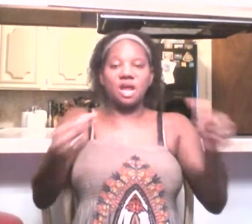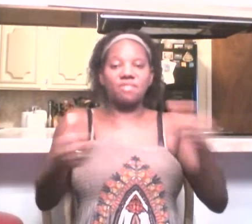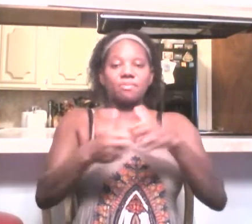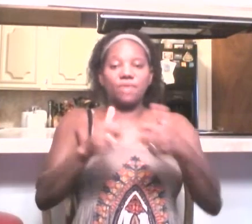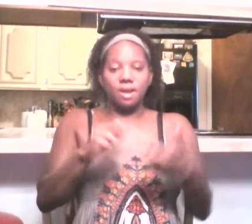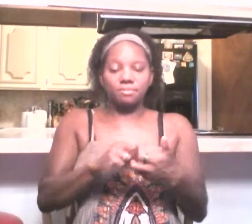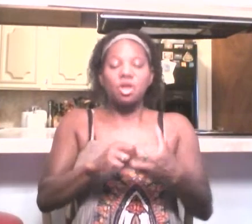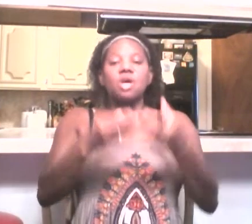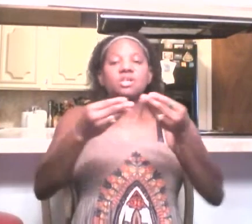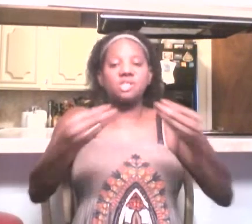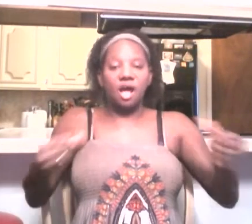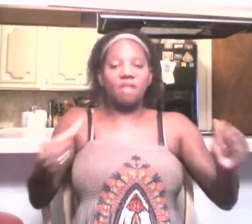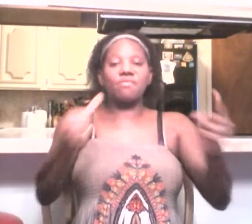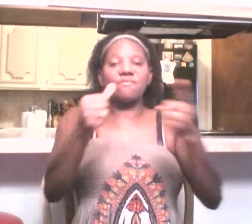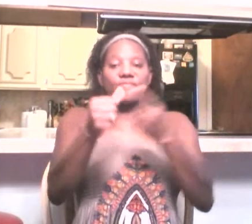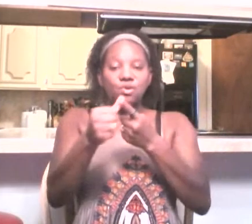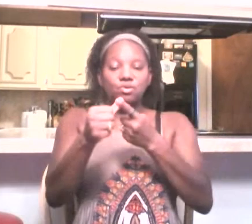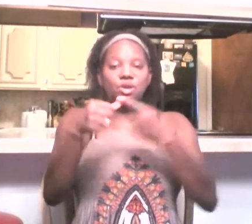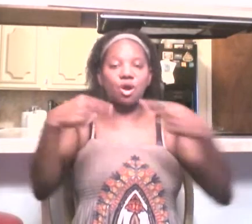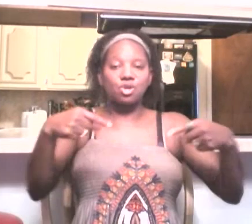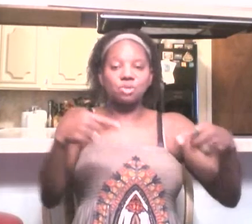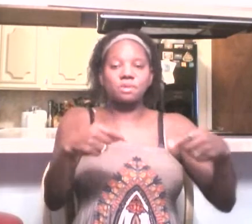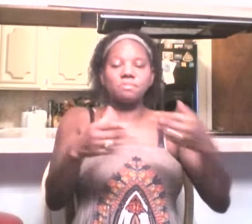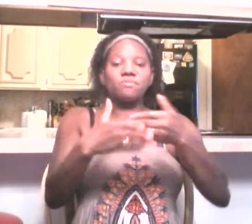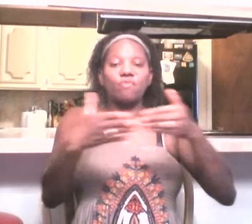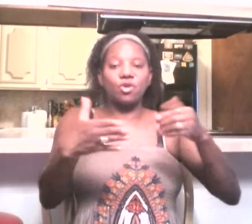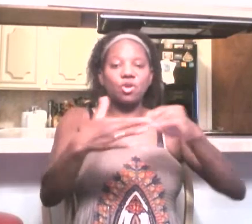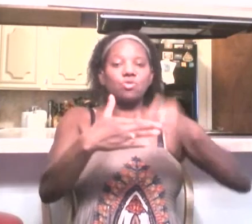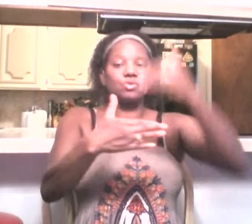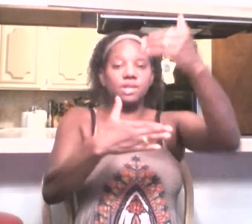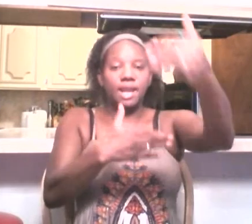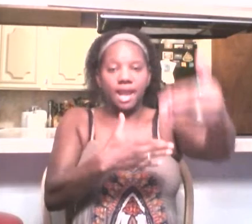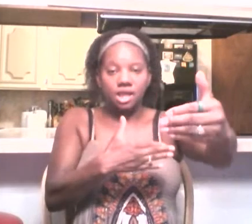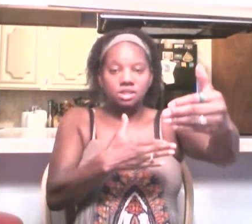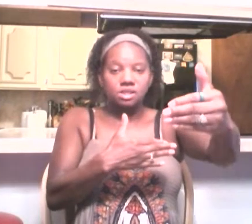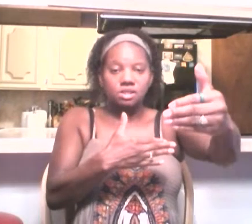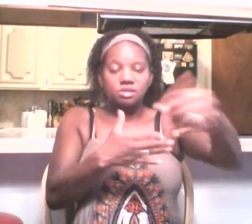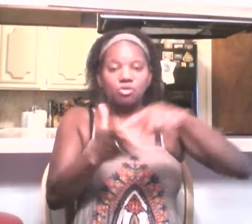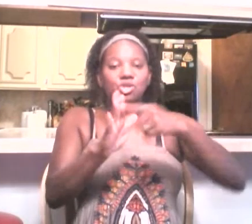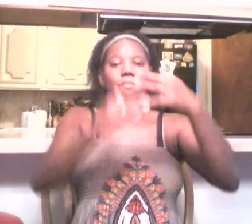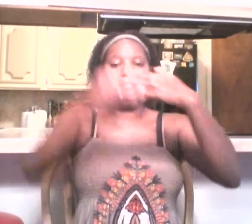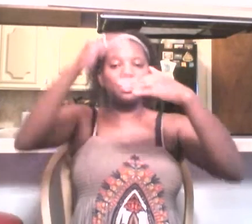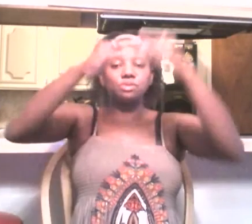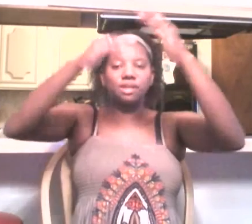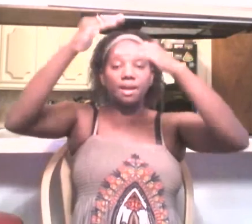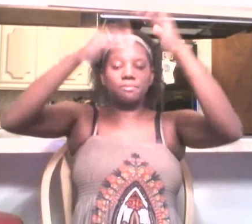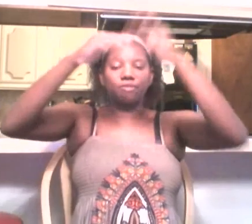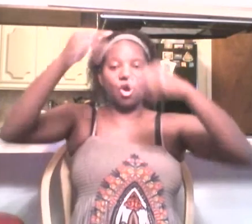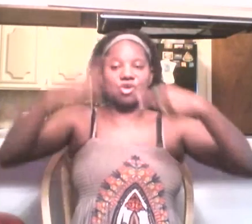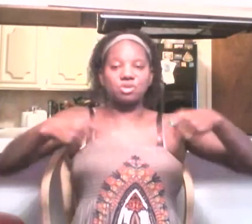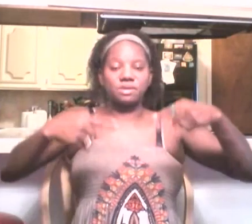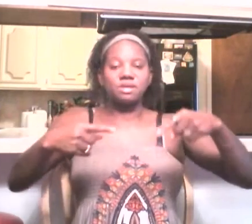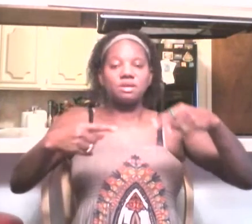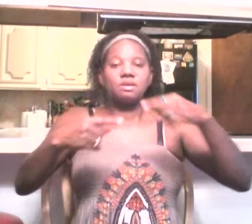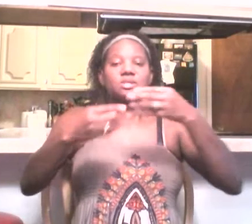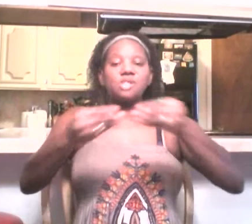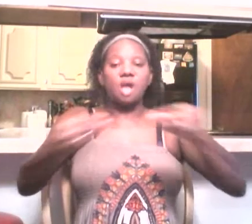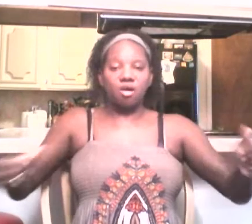solve the problem. Solve the first argument before you go to the next. Don't start building that argument. Solve